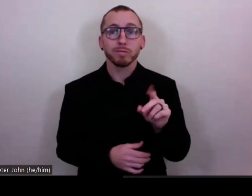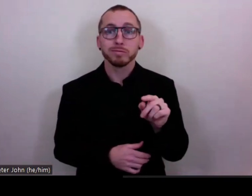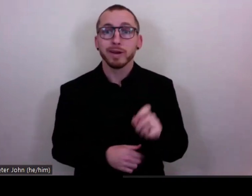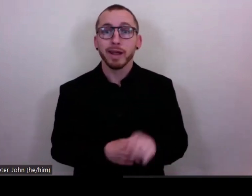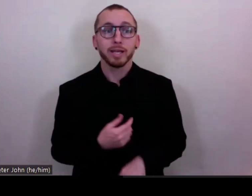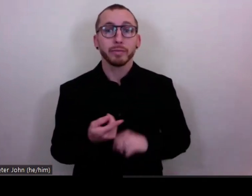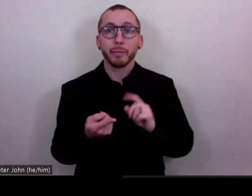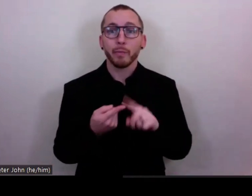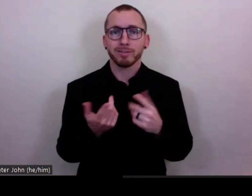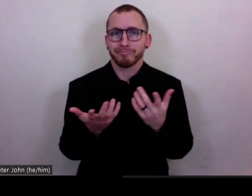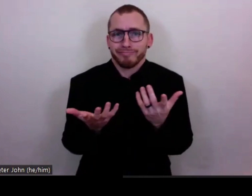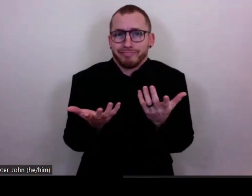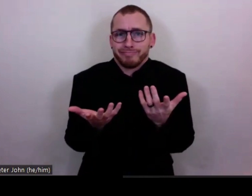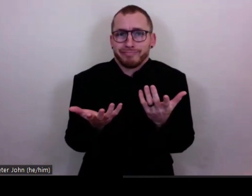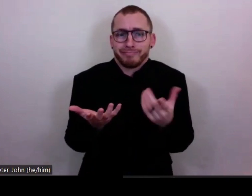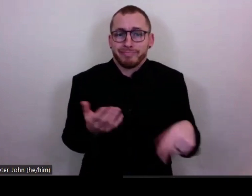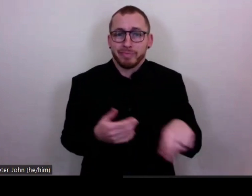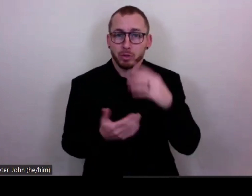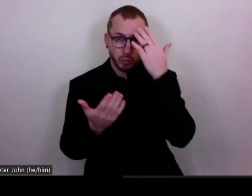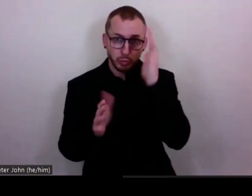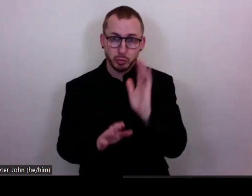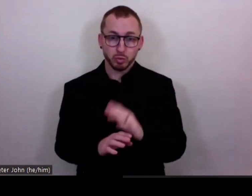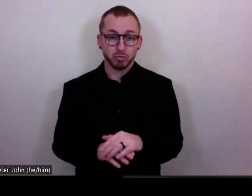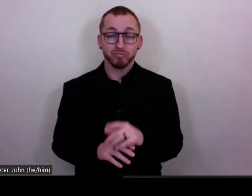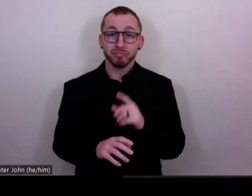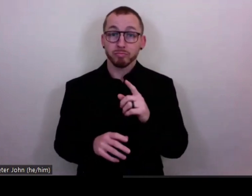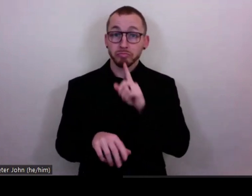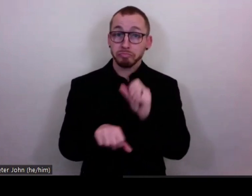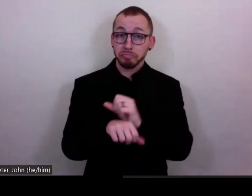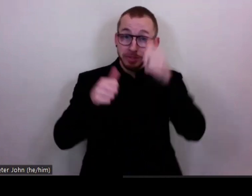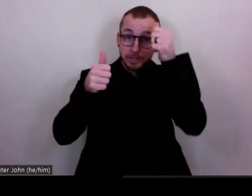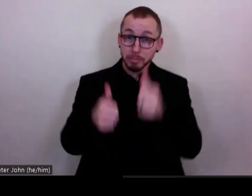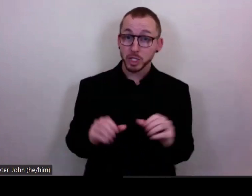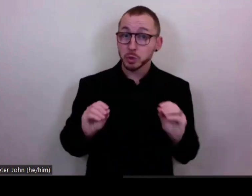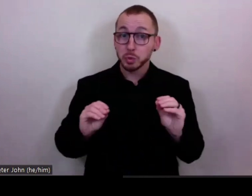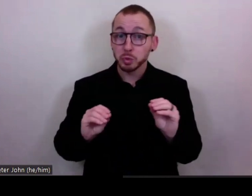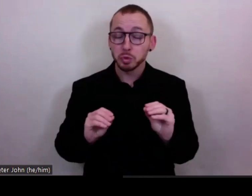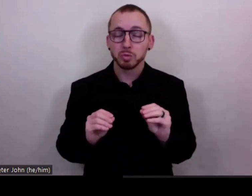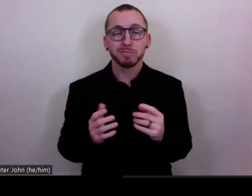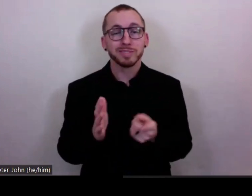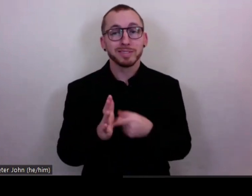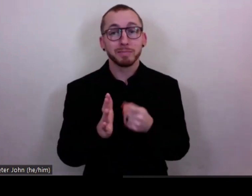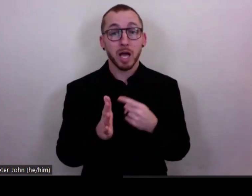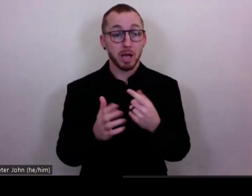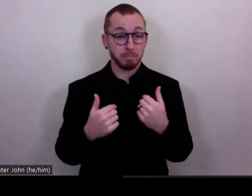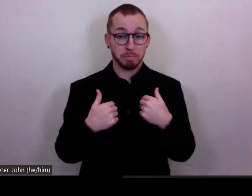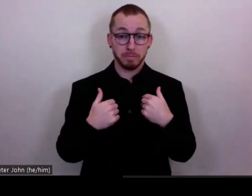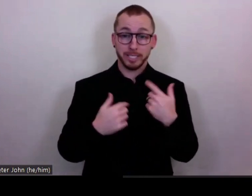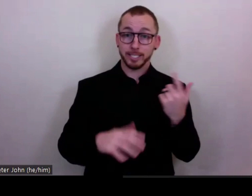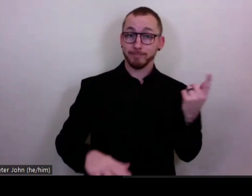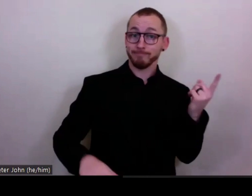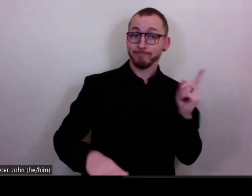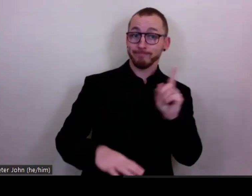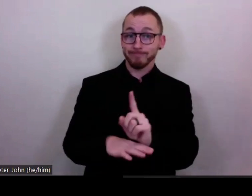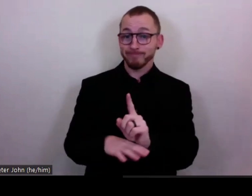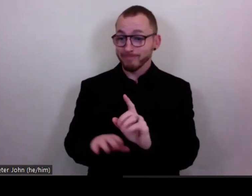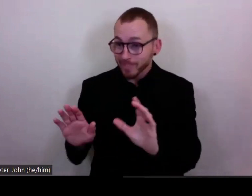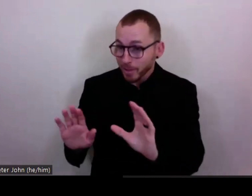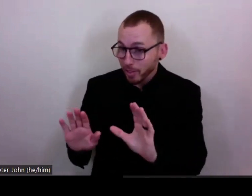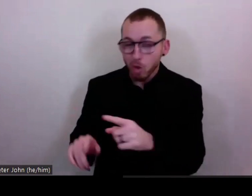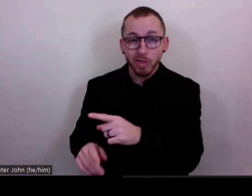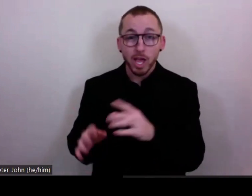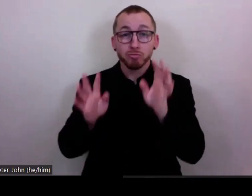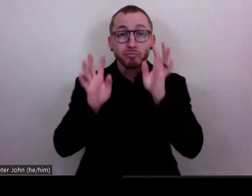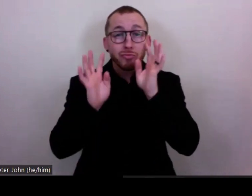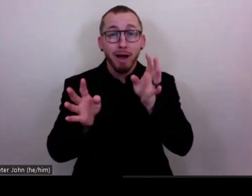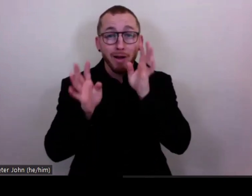You know, when I go in and I say hi to somebody, sometimes the people just start crying because I'm the first person that said hi to them. Staff